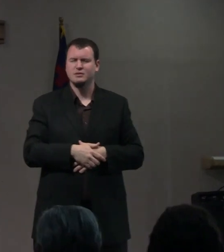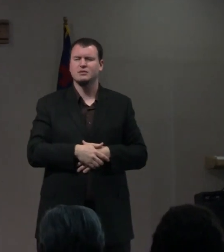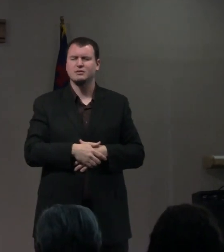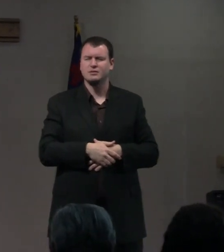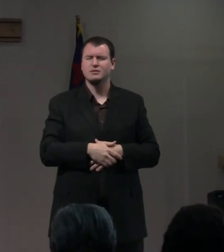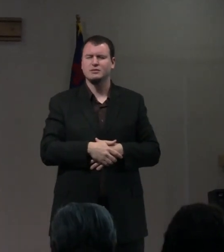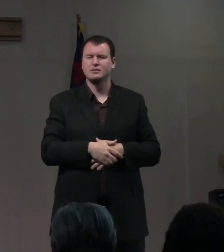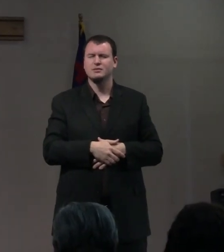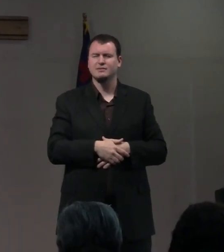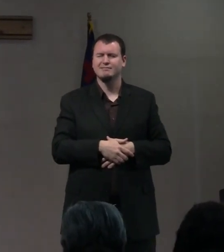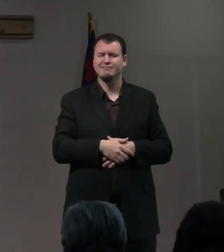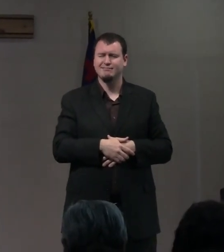servants.